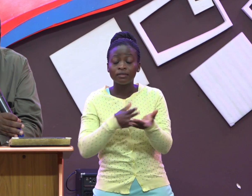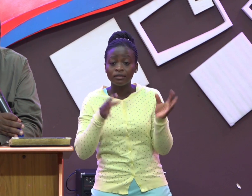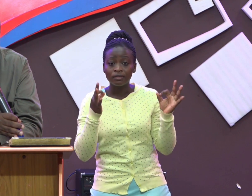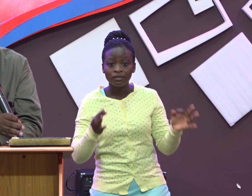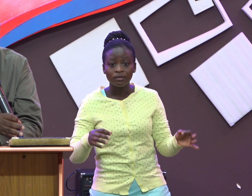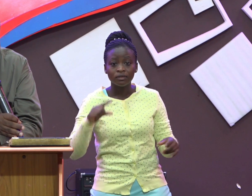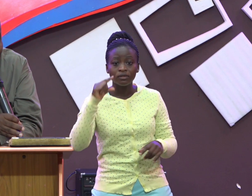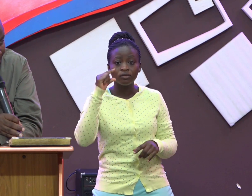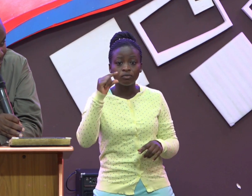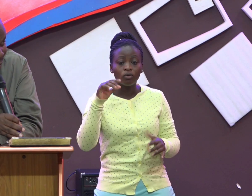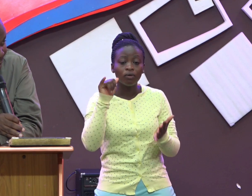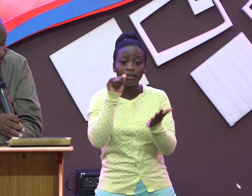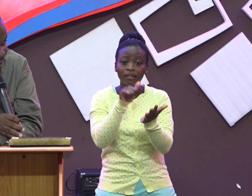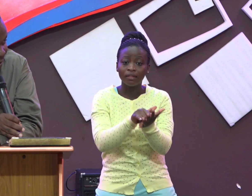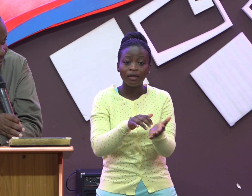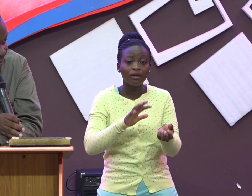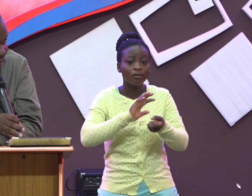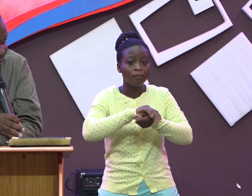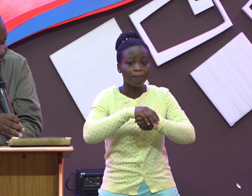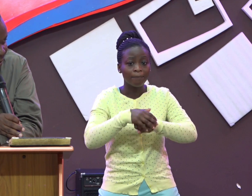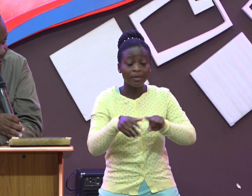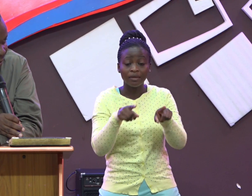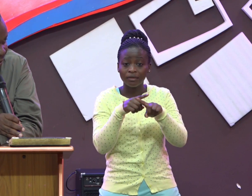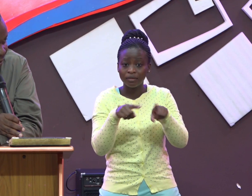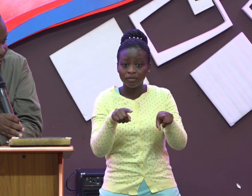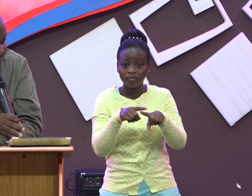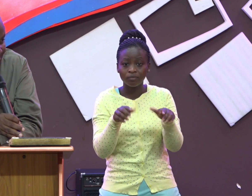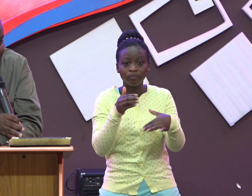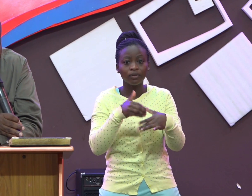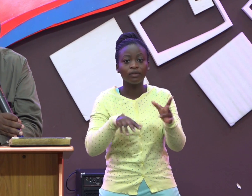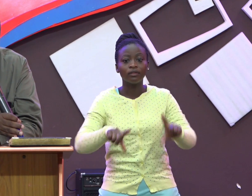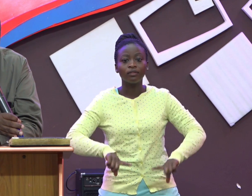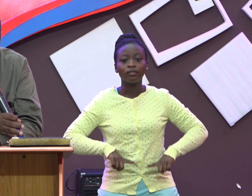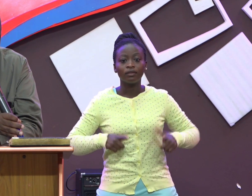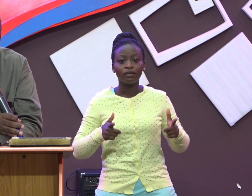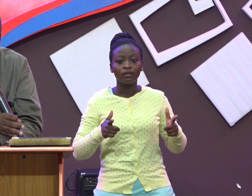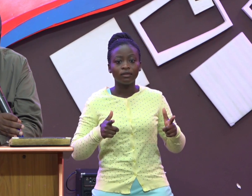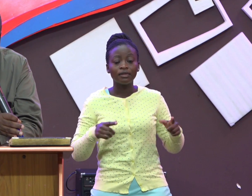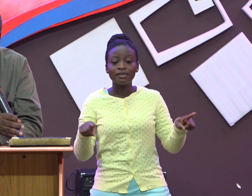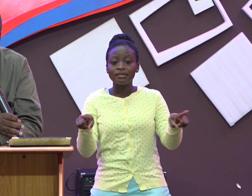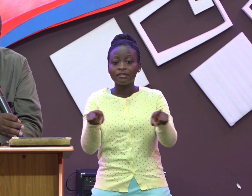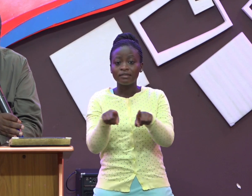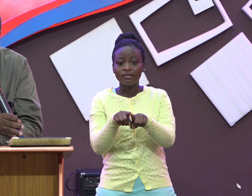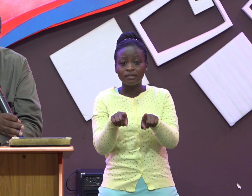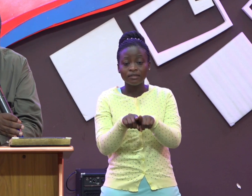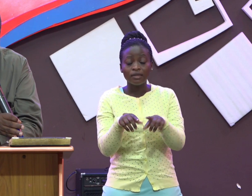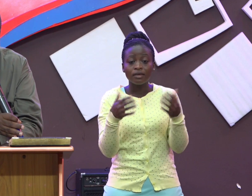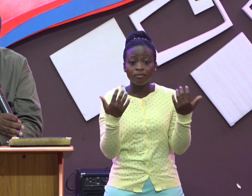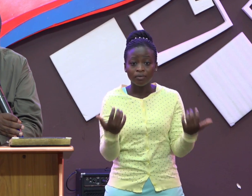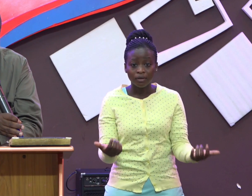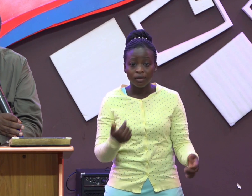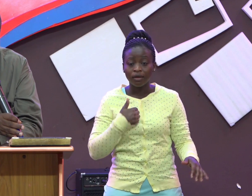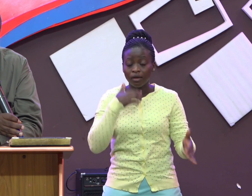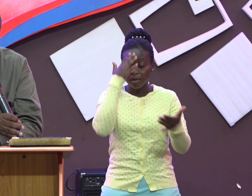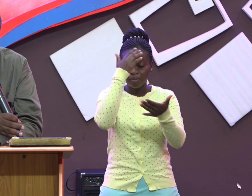small. Naye nekireeta enkyukakyuka mu bulamu. But it brings a change in life. N'olwaleero nzikiriza nti waliwo akatono k'ogenda okufuna. And